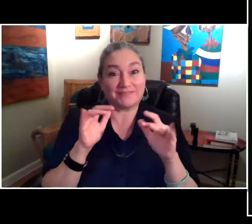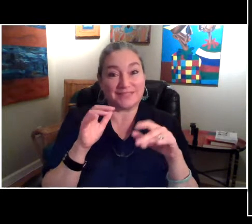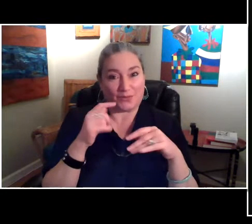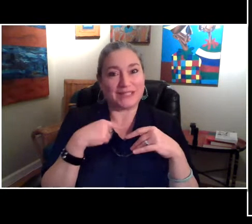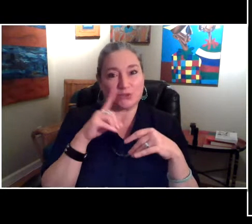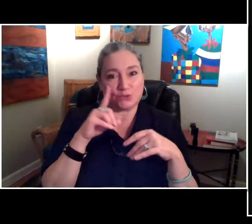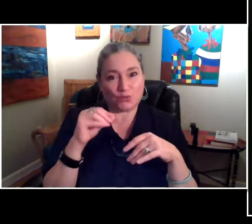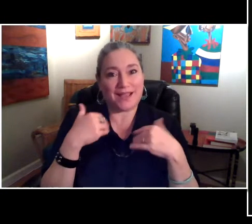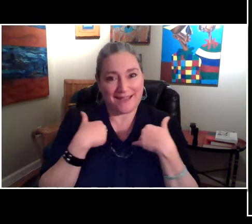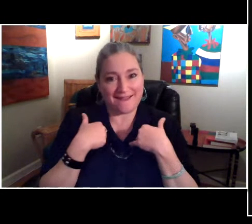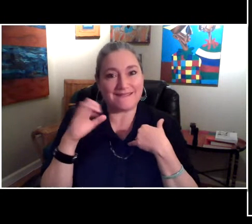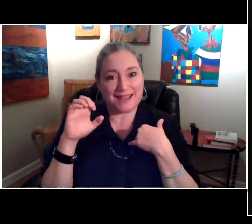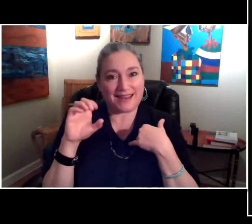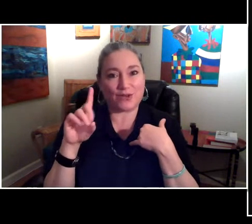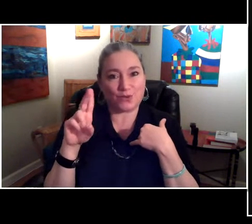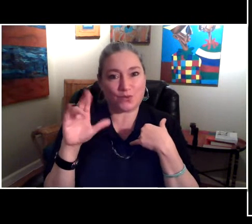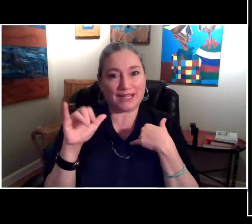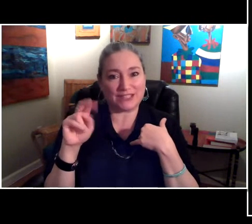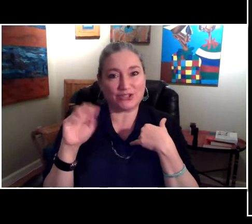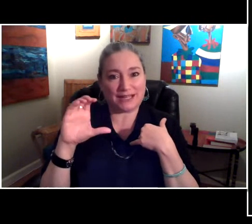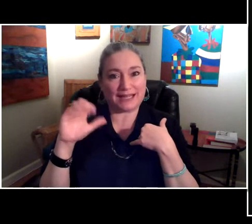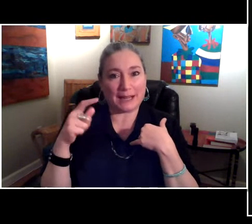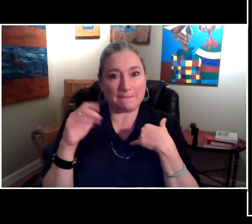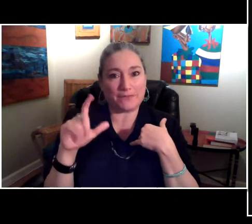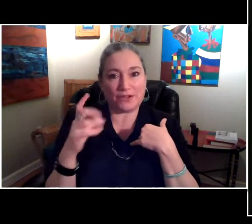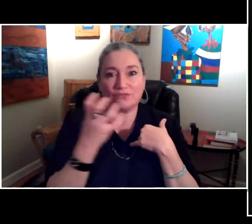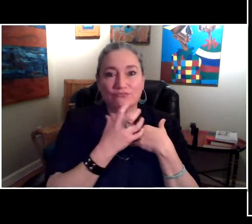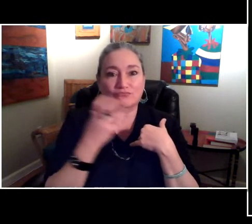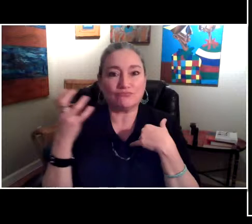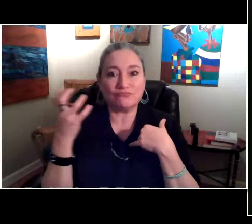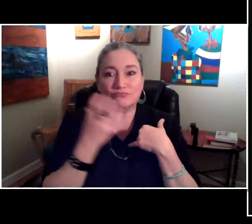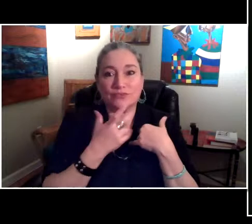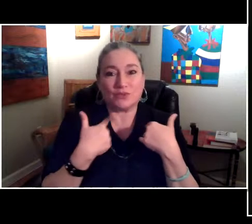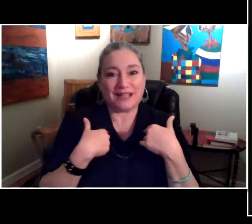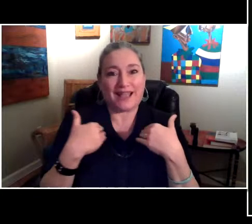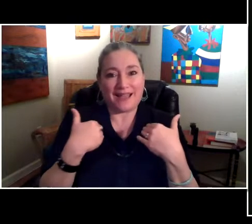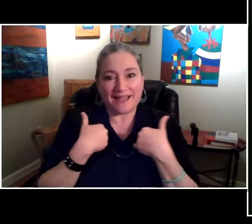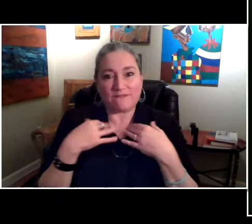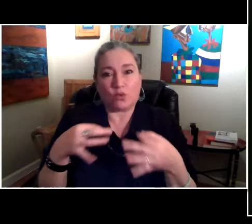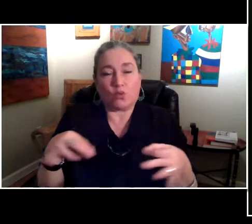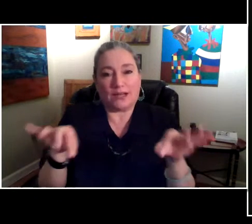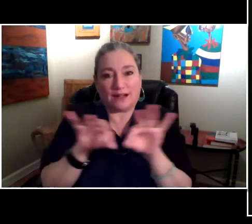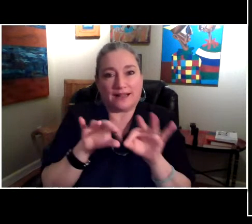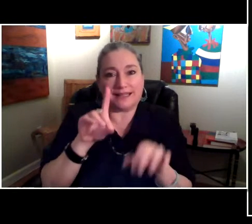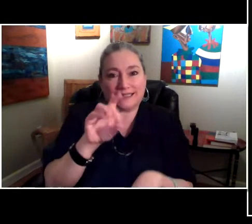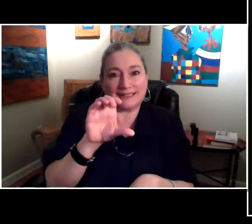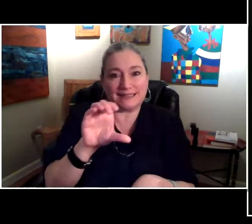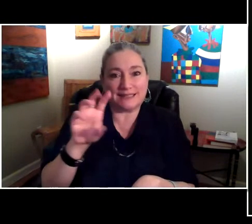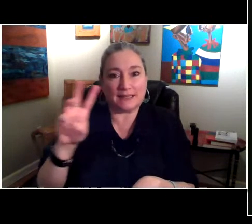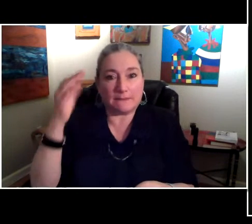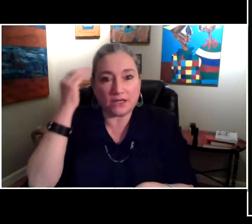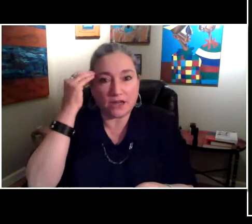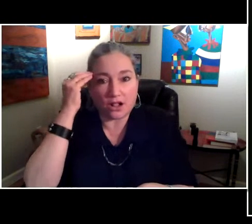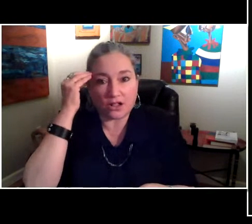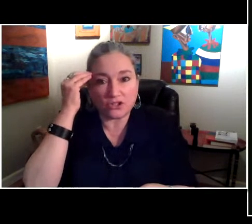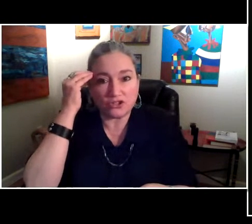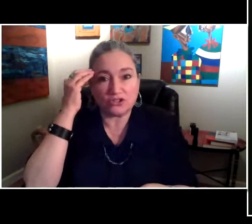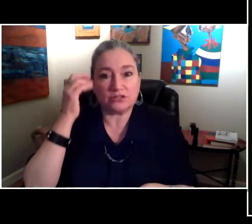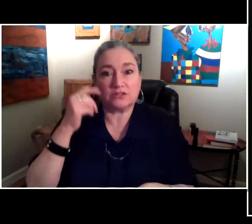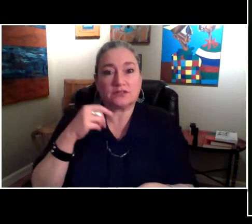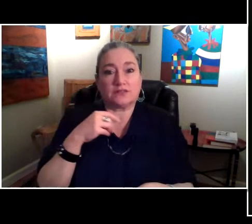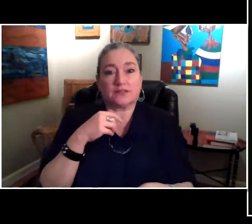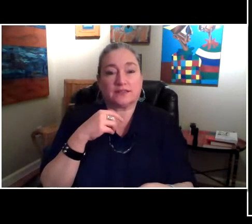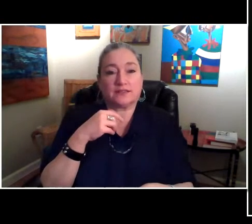And what we learned through this is that we do have